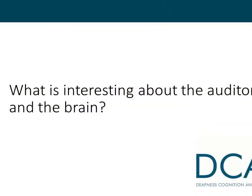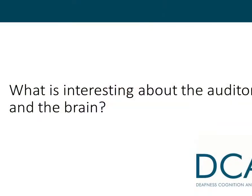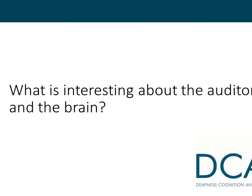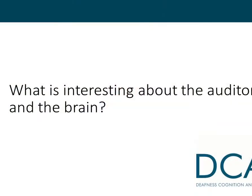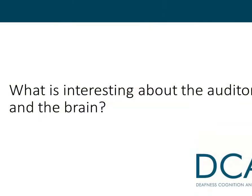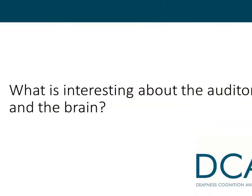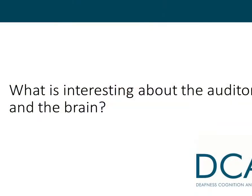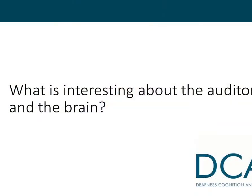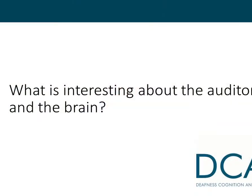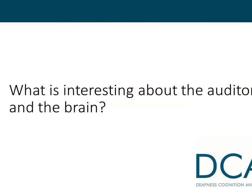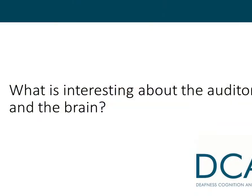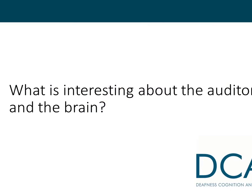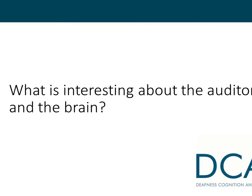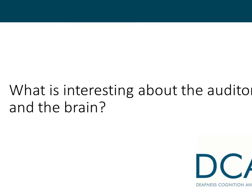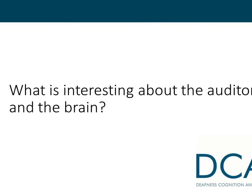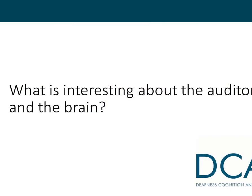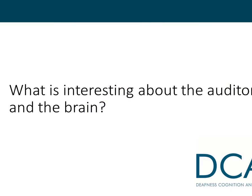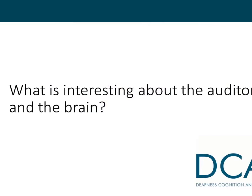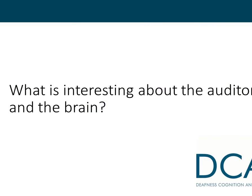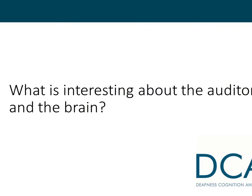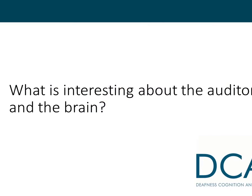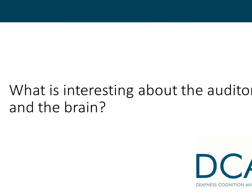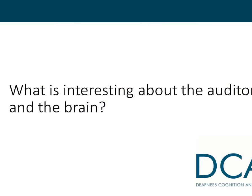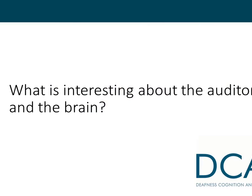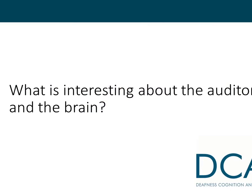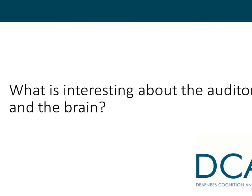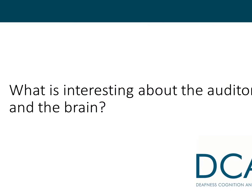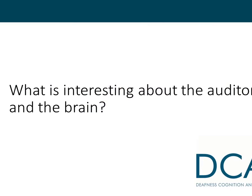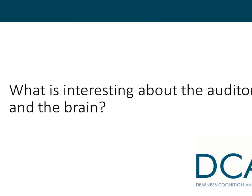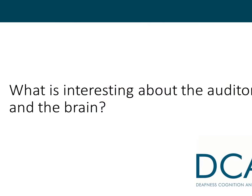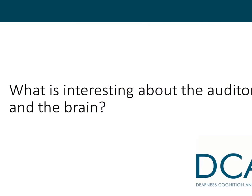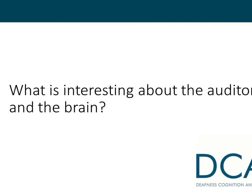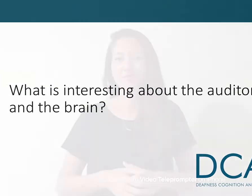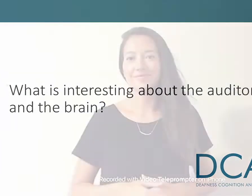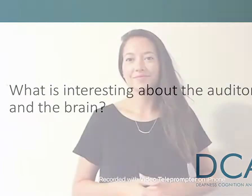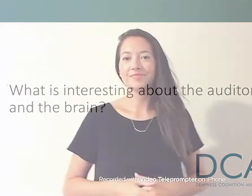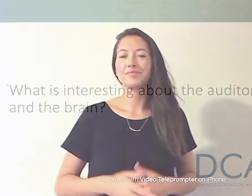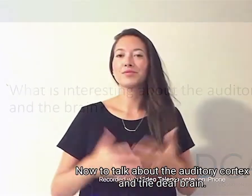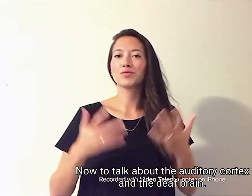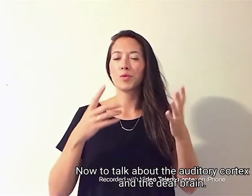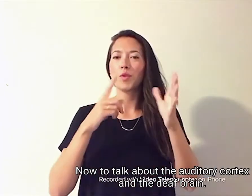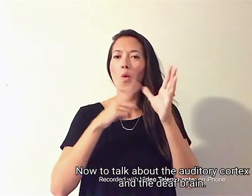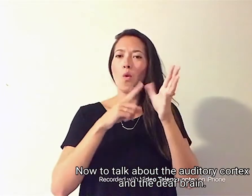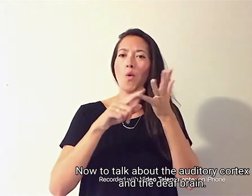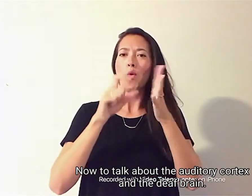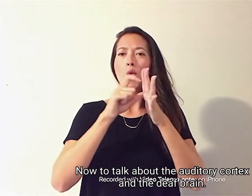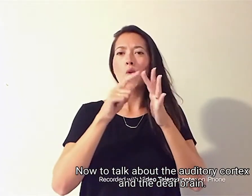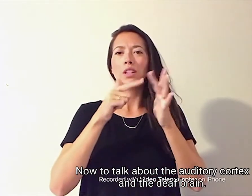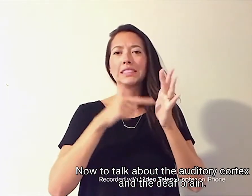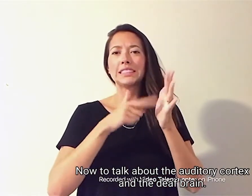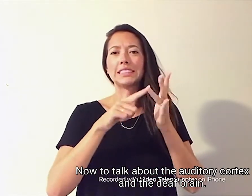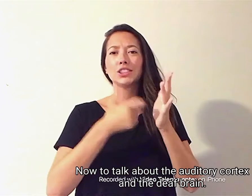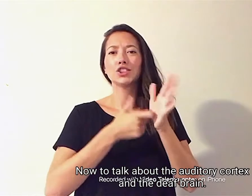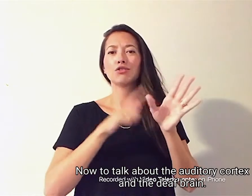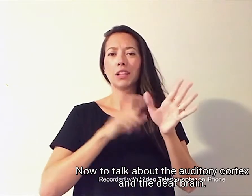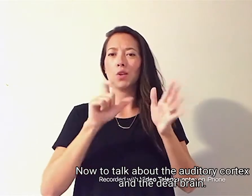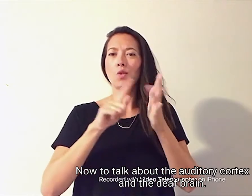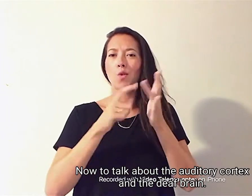Now, to talk about the auditory cortex and the